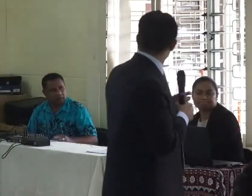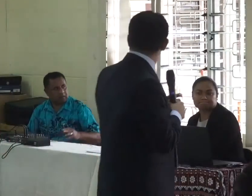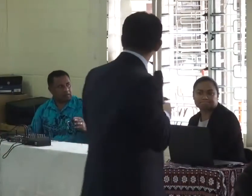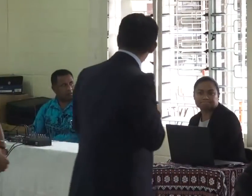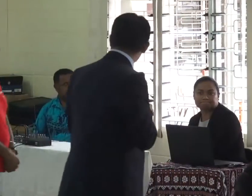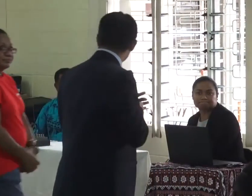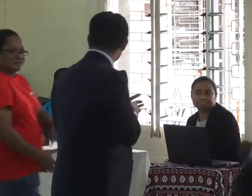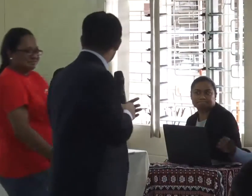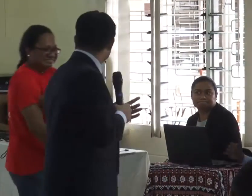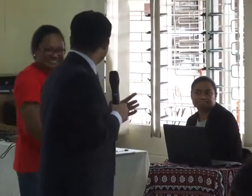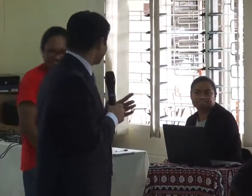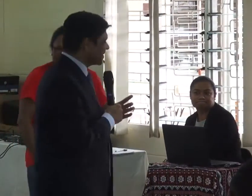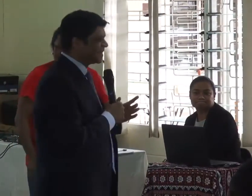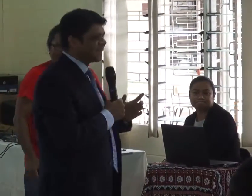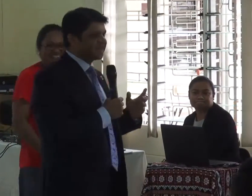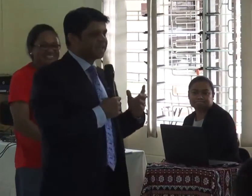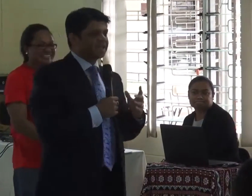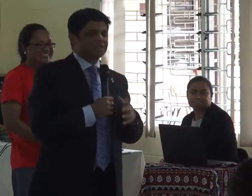same way,